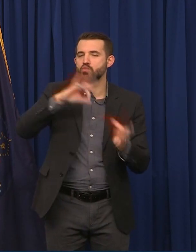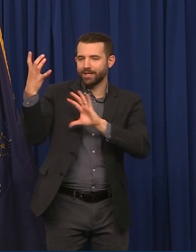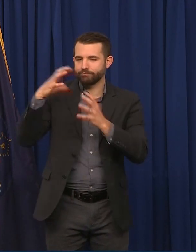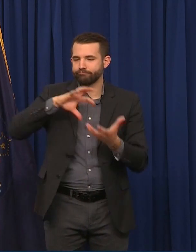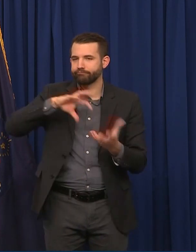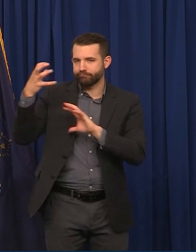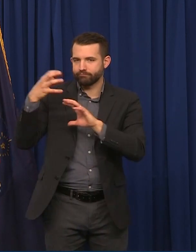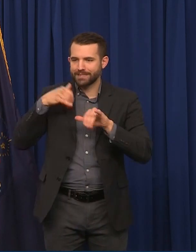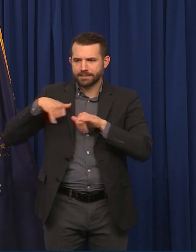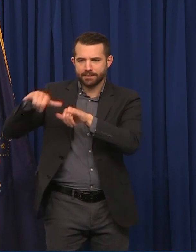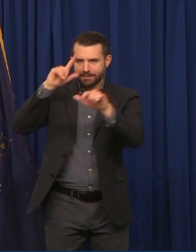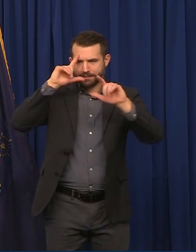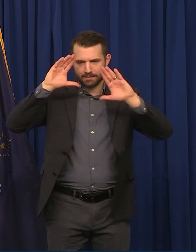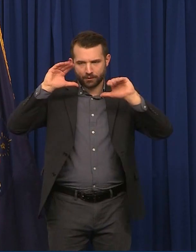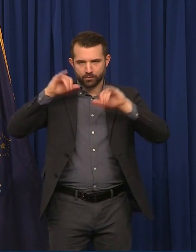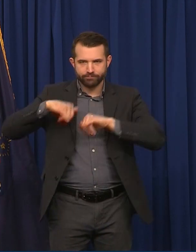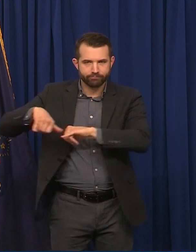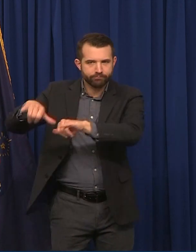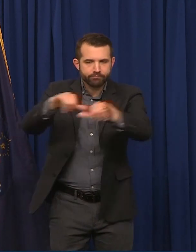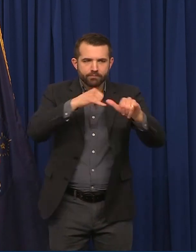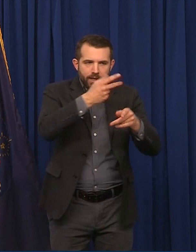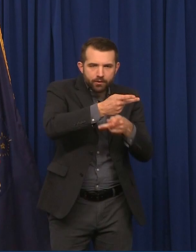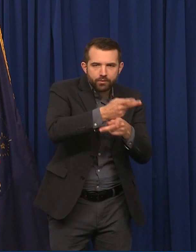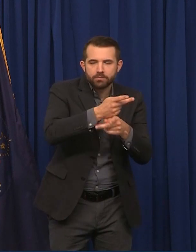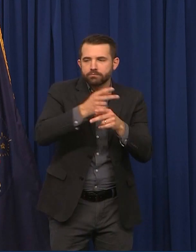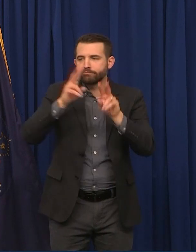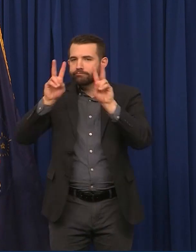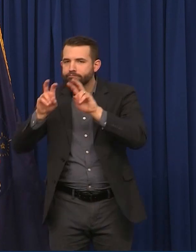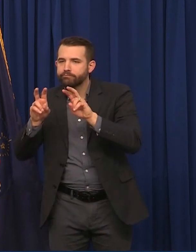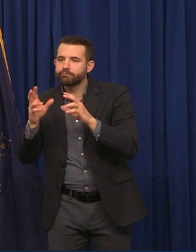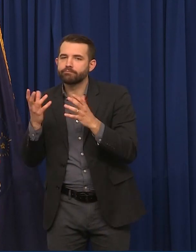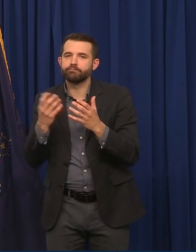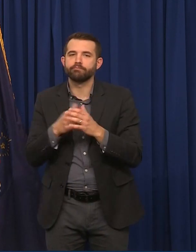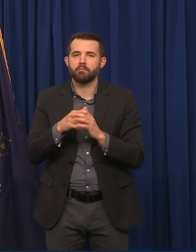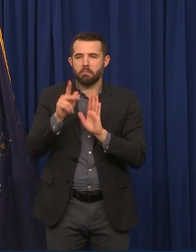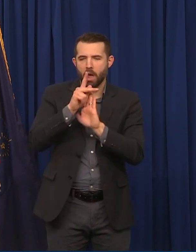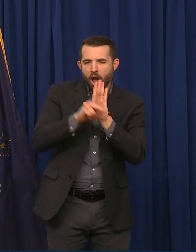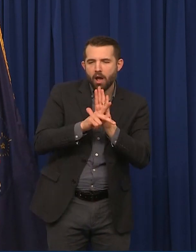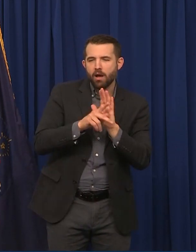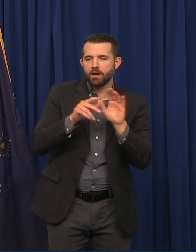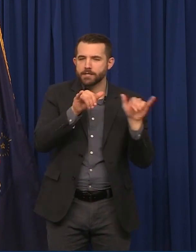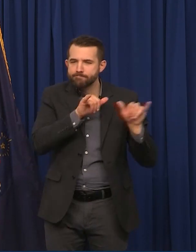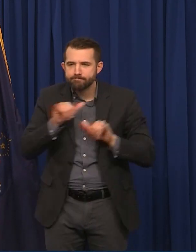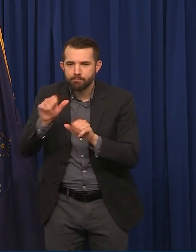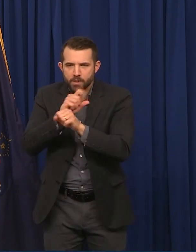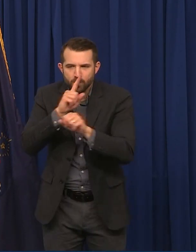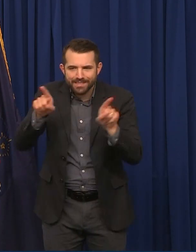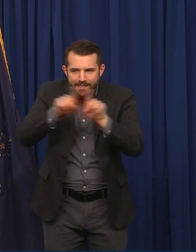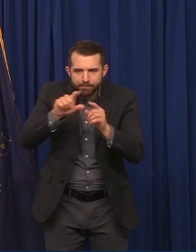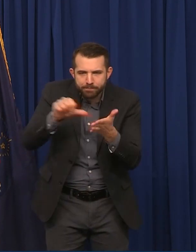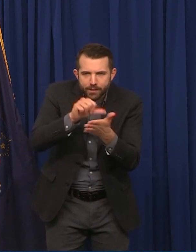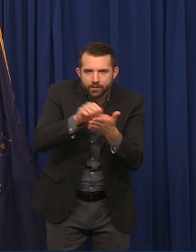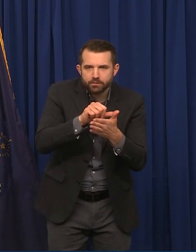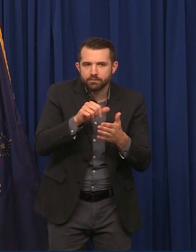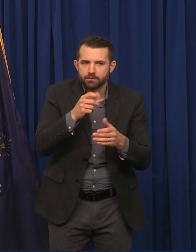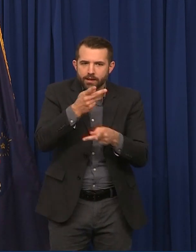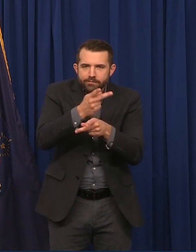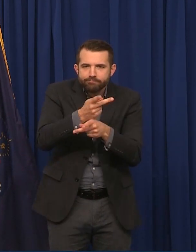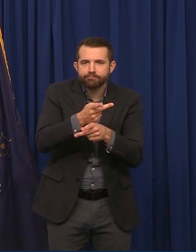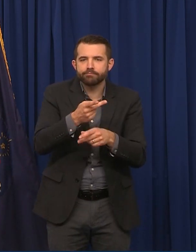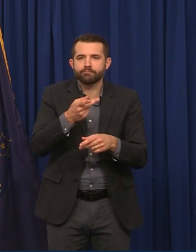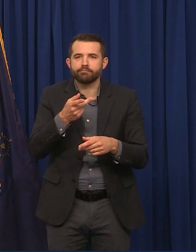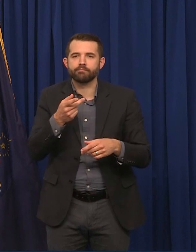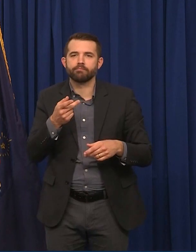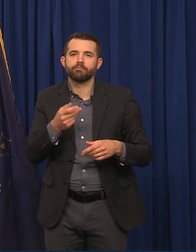physicians on how these very wrenching decisions can be made in a way that still remains equitable,